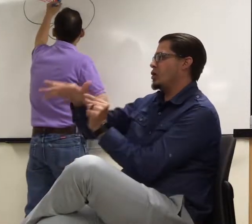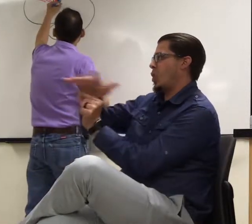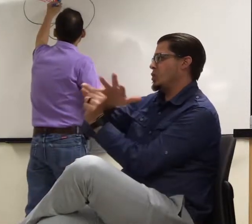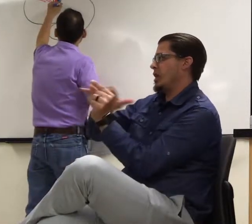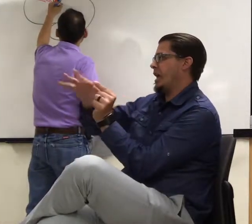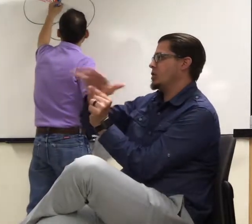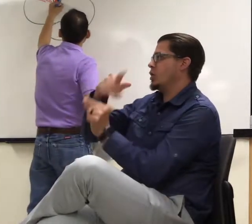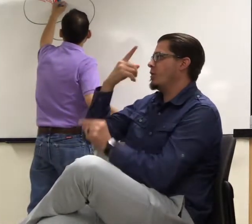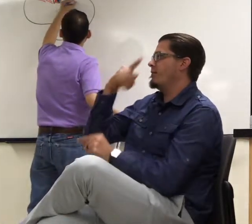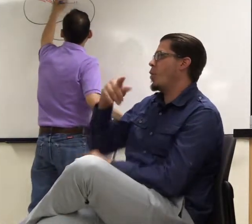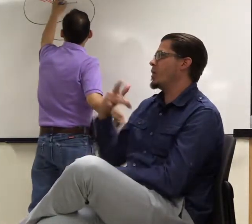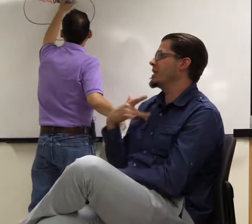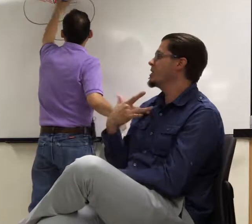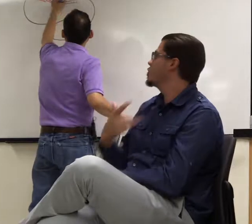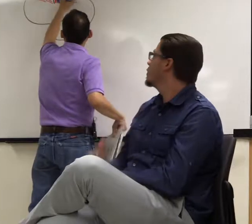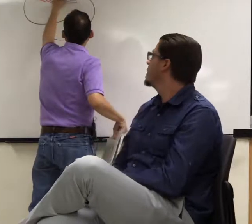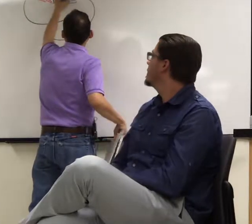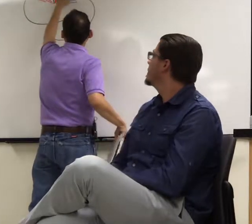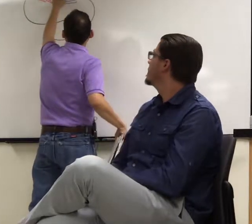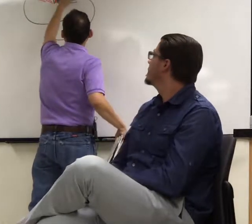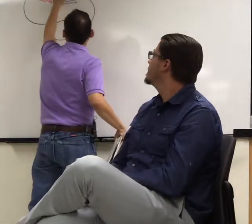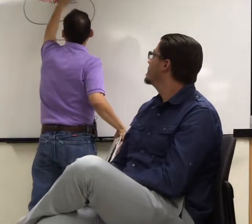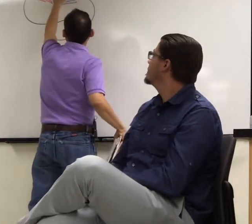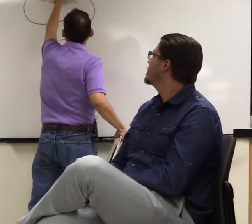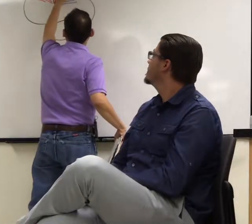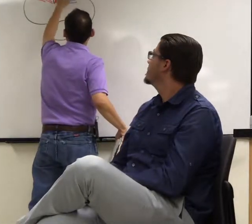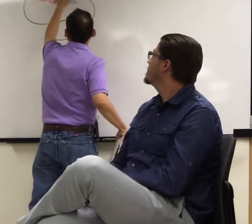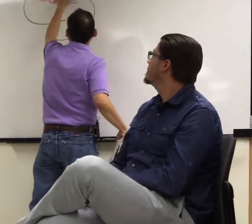me kind of just draw like this.